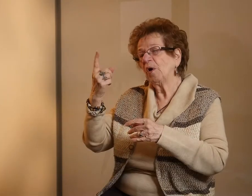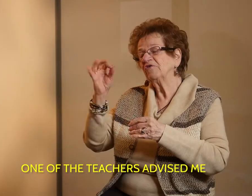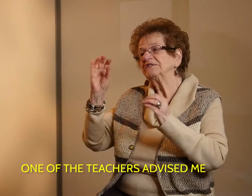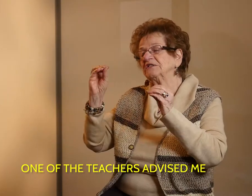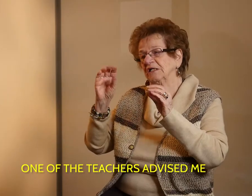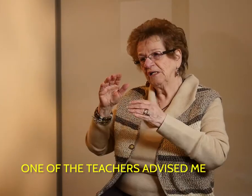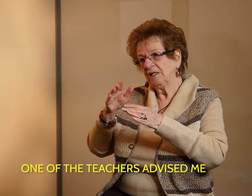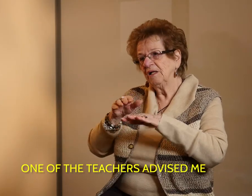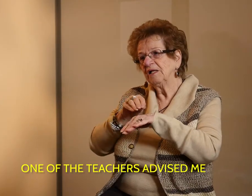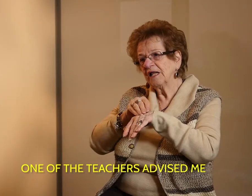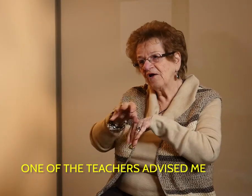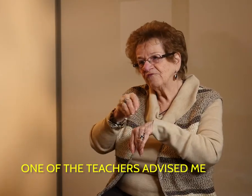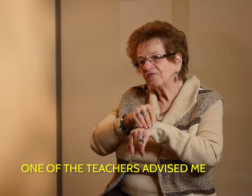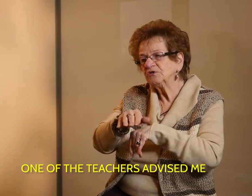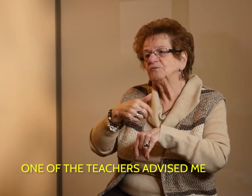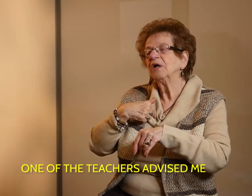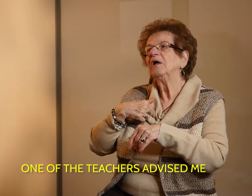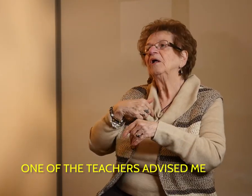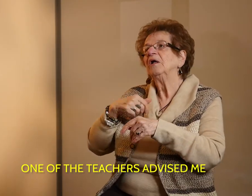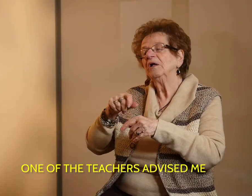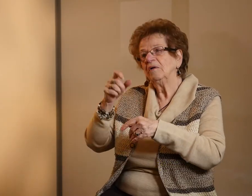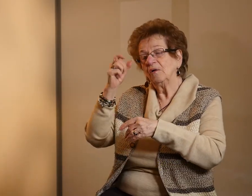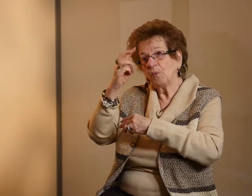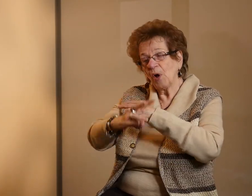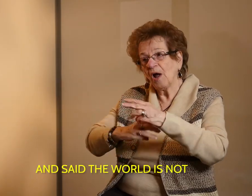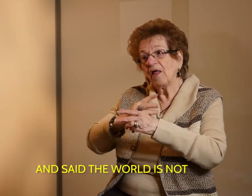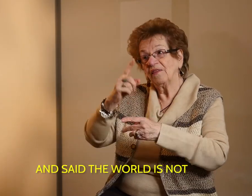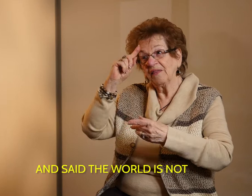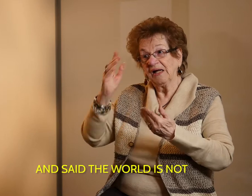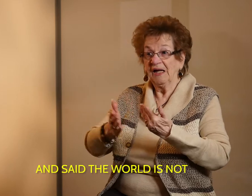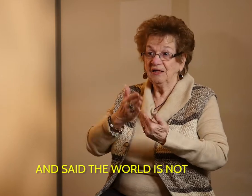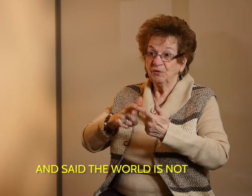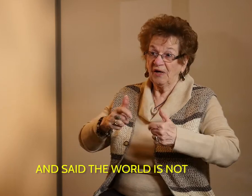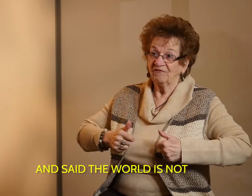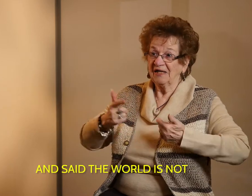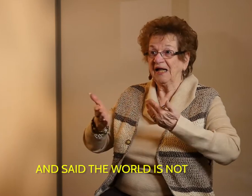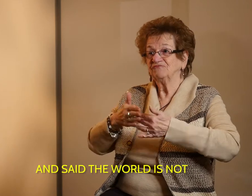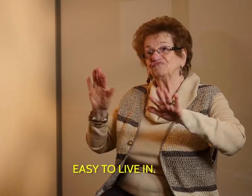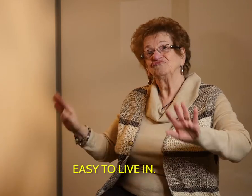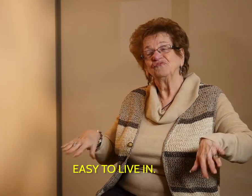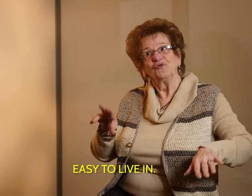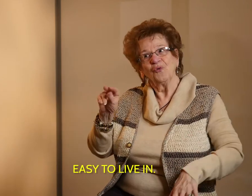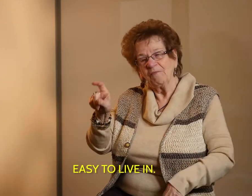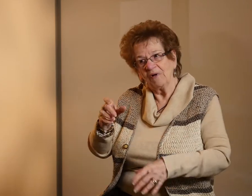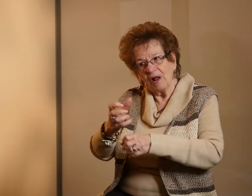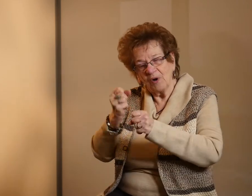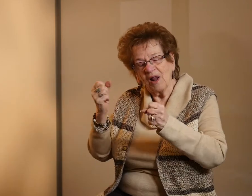One of the teachers advised me and said that the world is not easy to live in. You